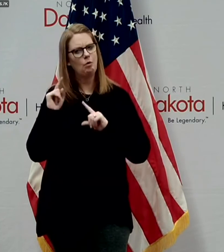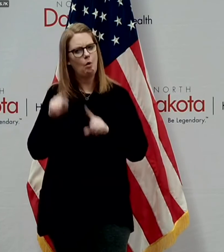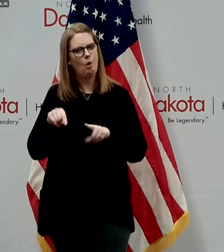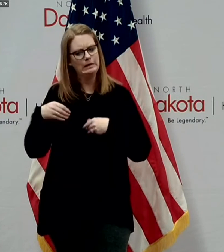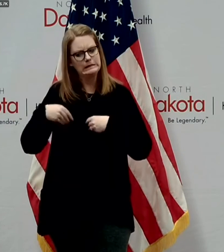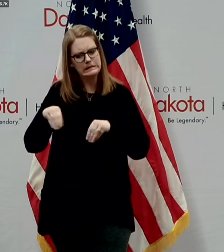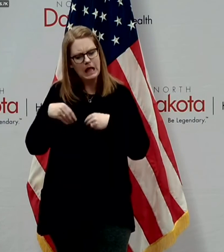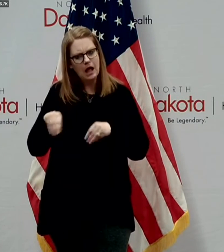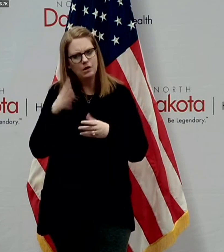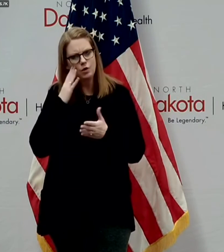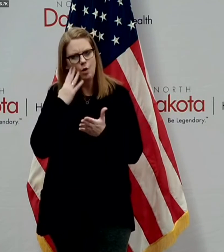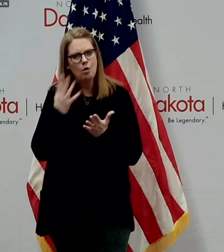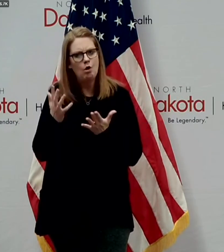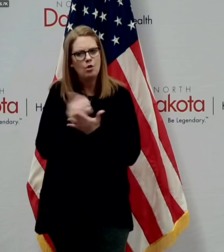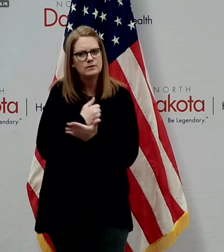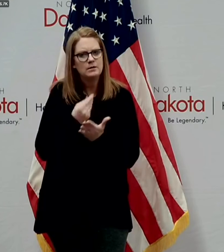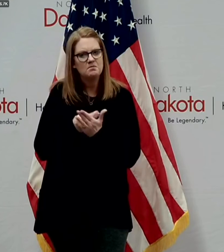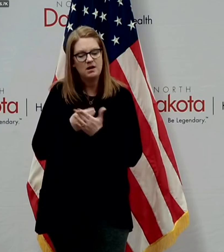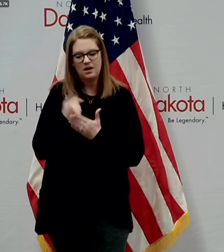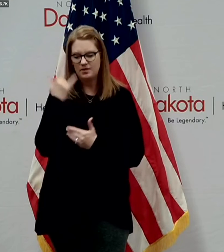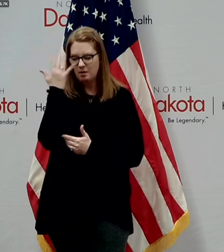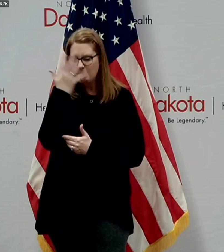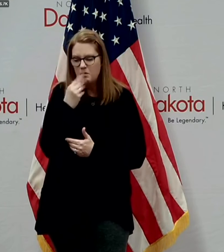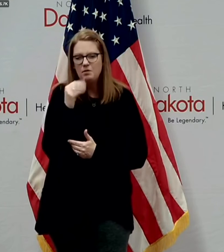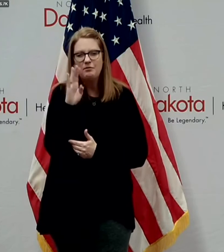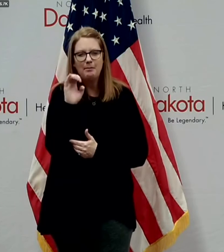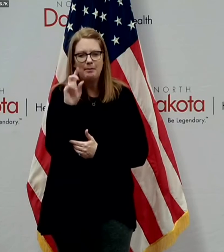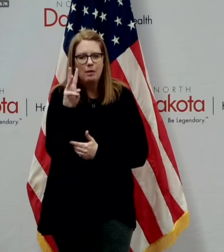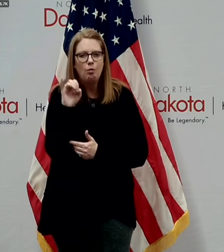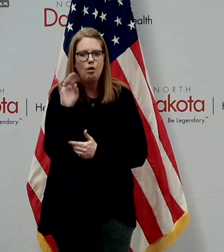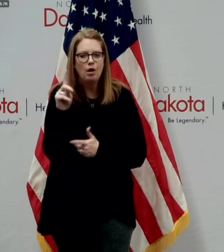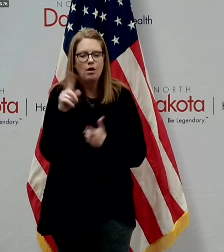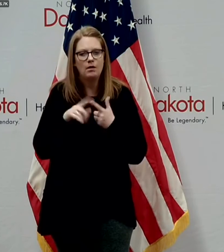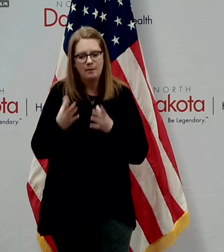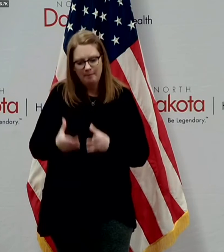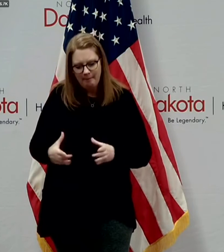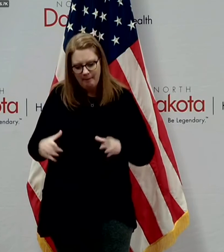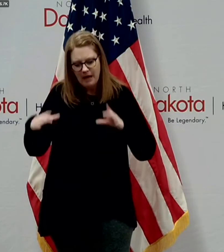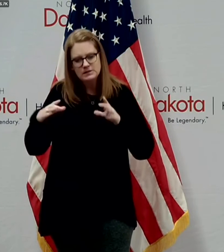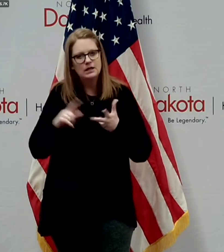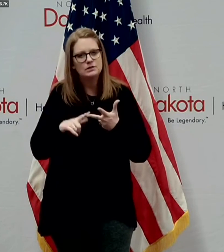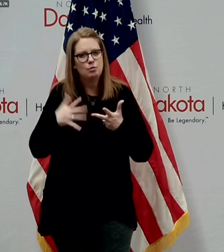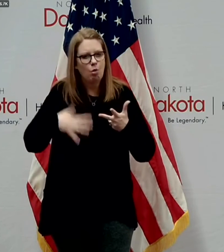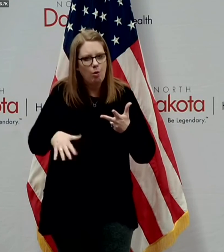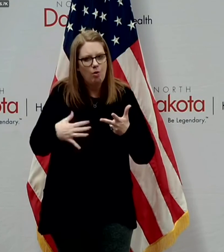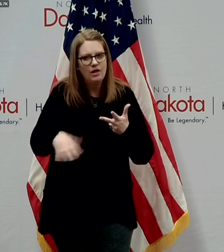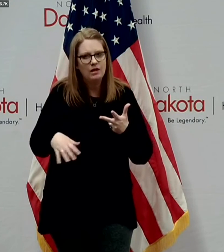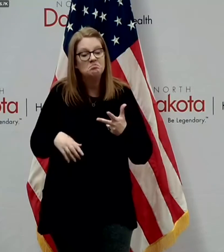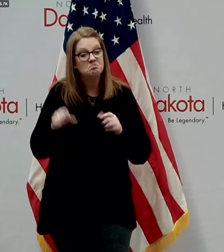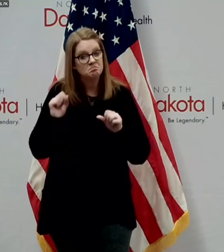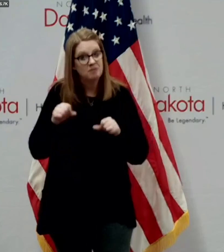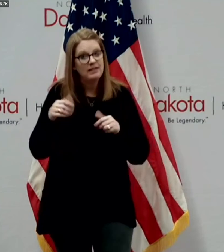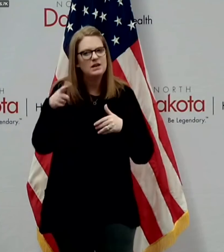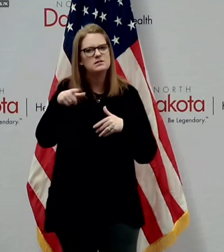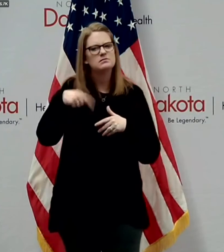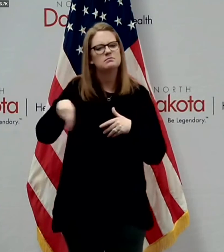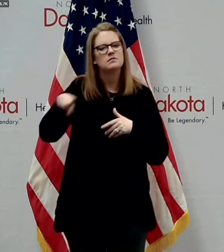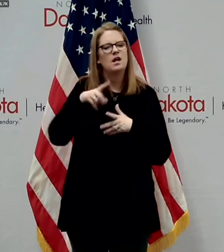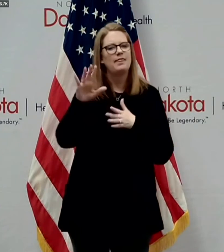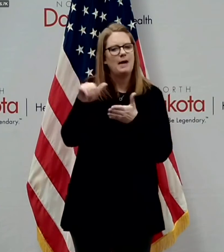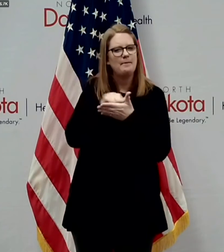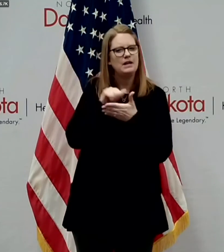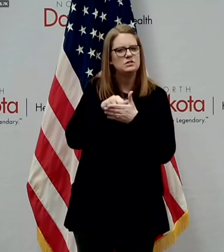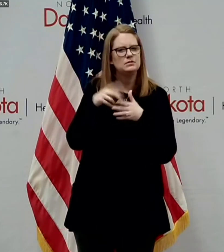and make their living selling their beautiful beadwork, jewelry, and basketry or clothing, they're able to share their talents through a market page on this